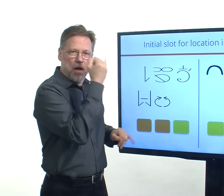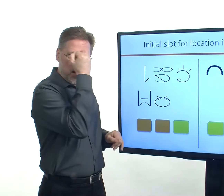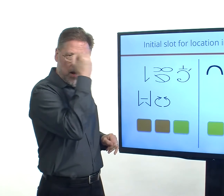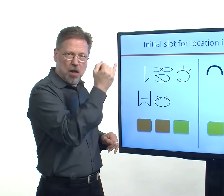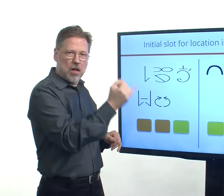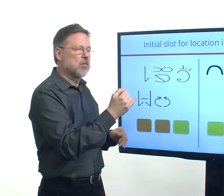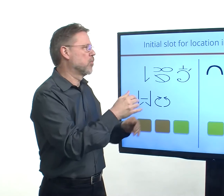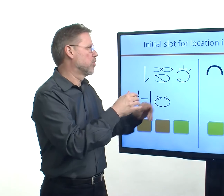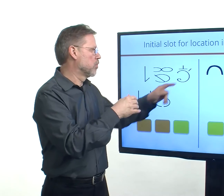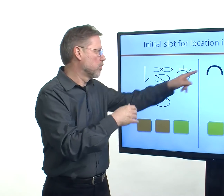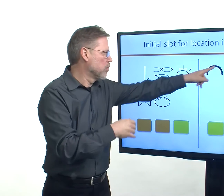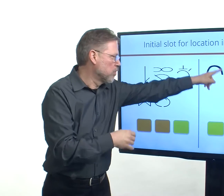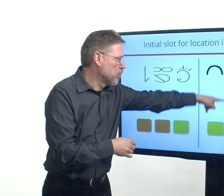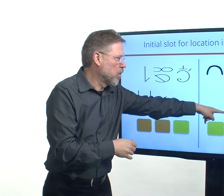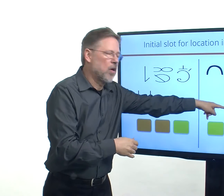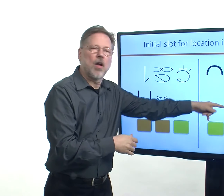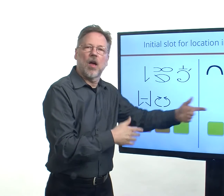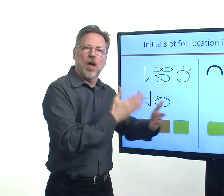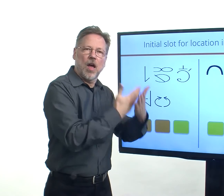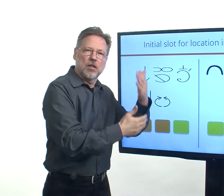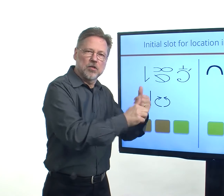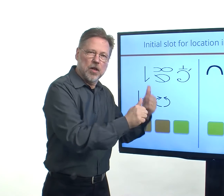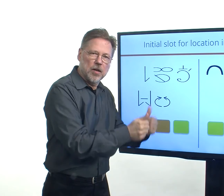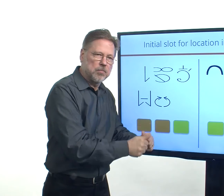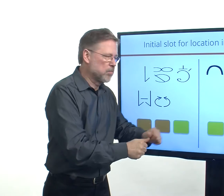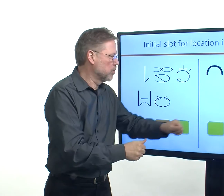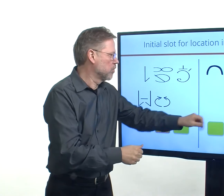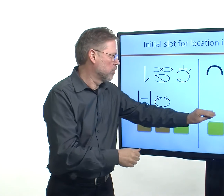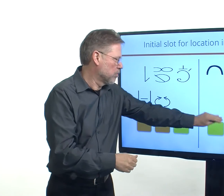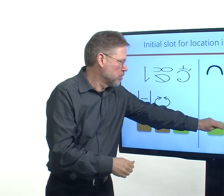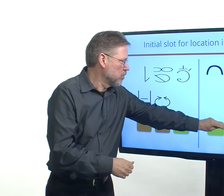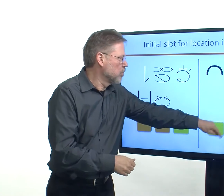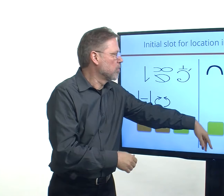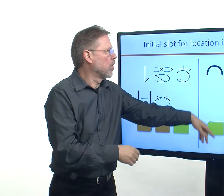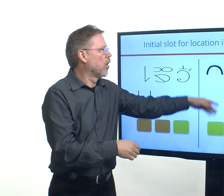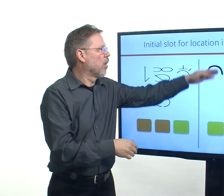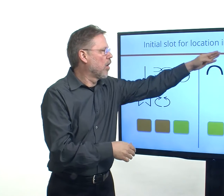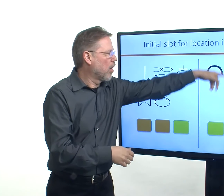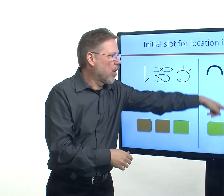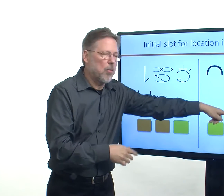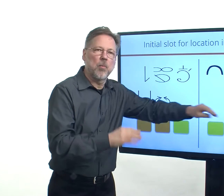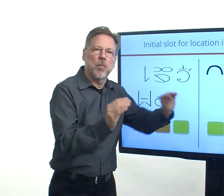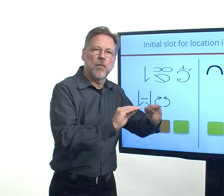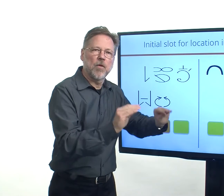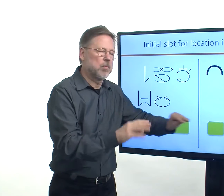remaining two slots follow the same idea with hand shape, followed by movement,